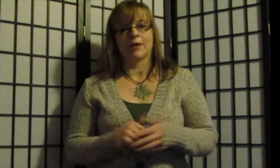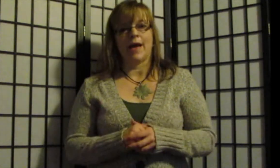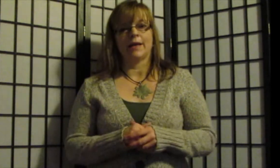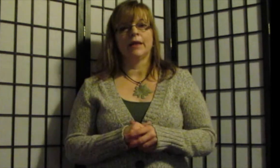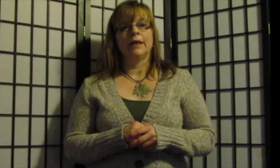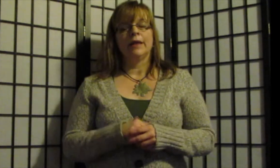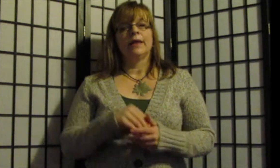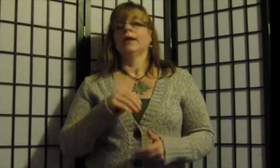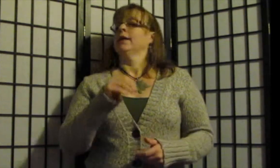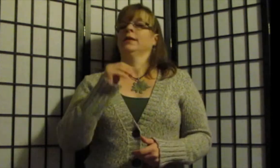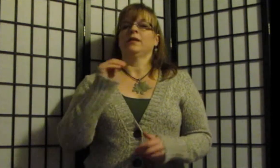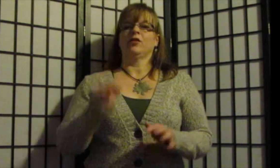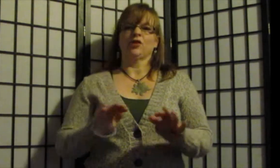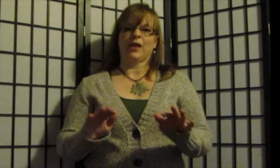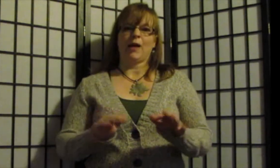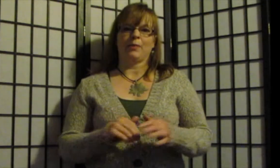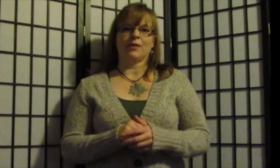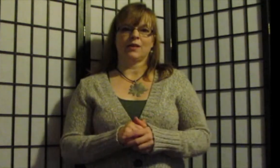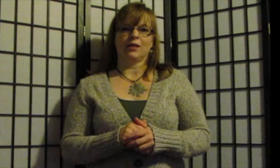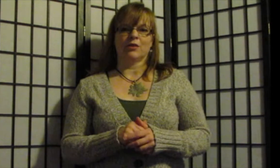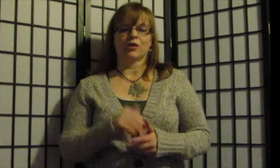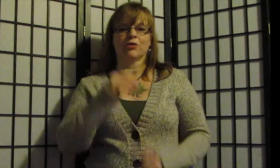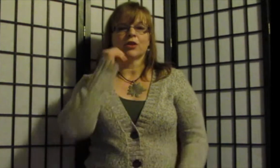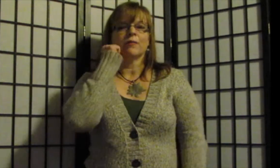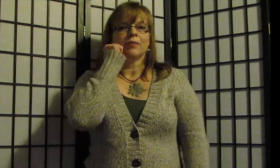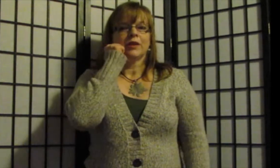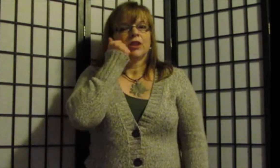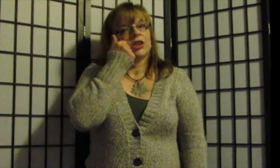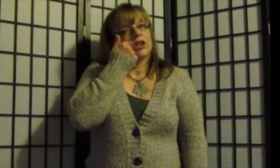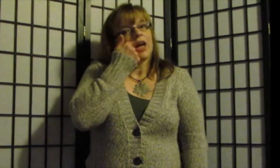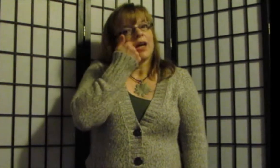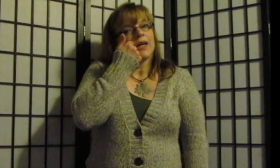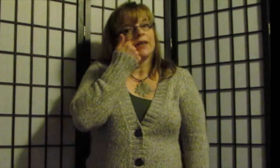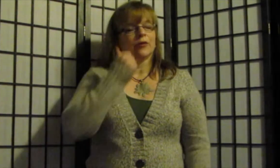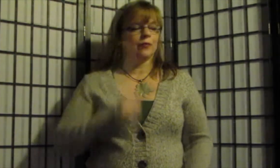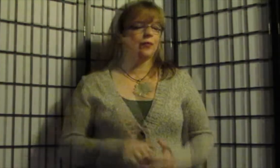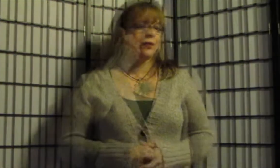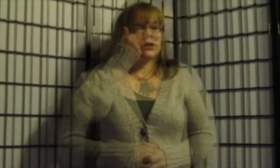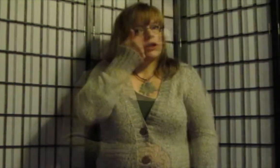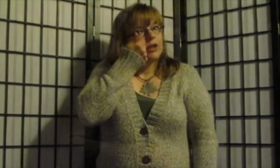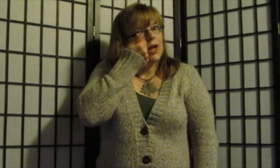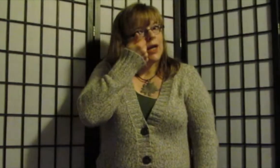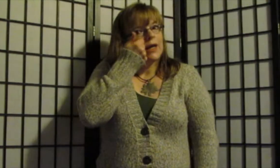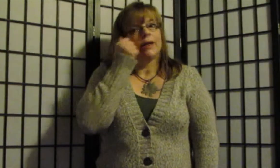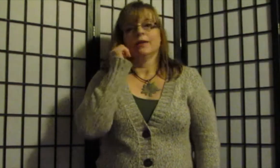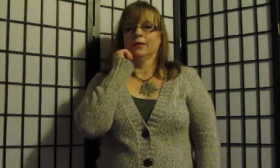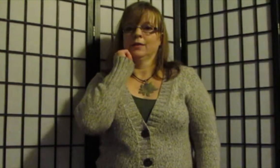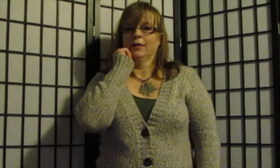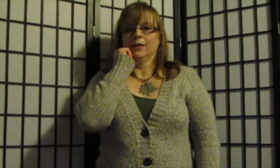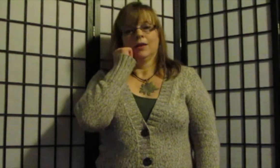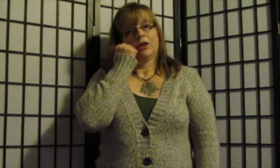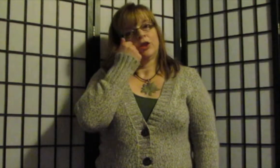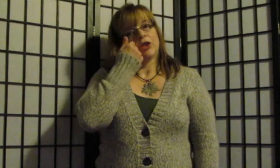dad. This usually happens to little children. Shy, shy,